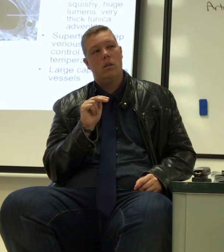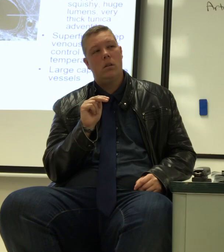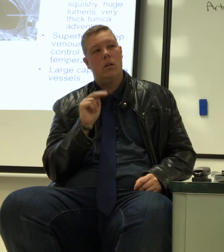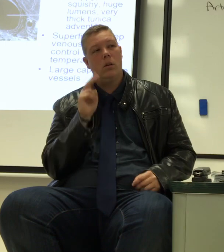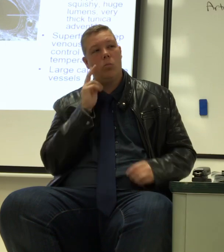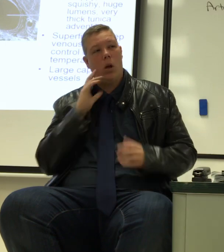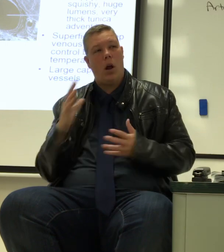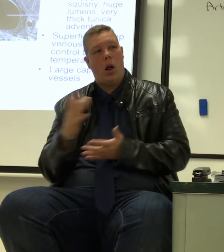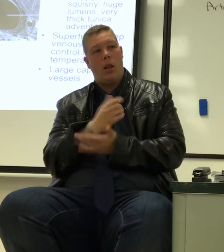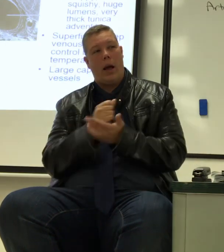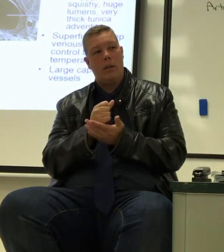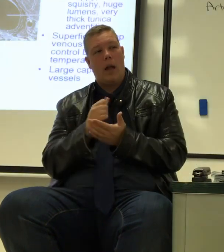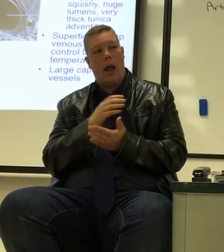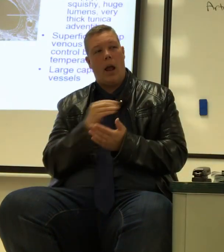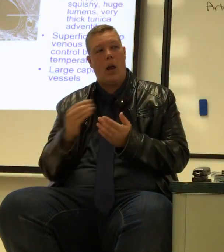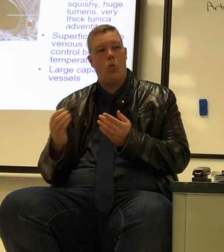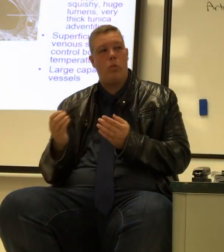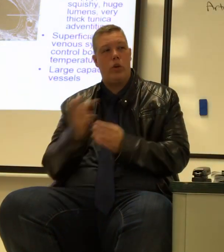collection and return.